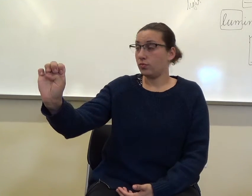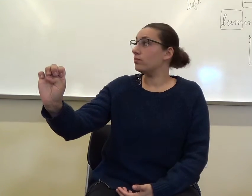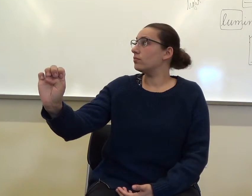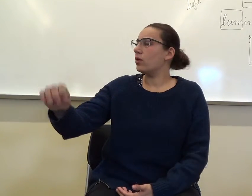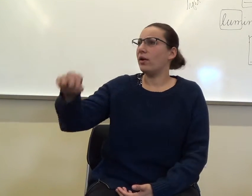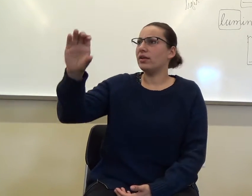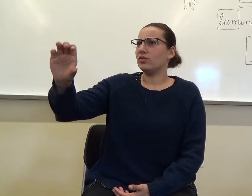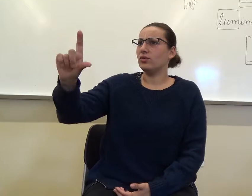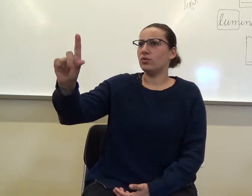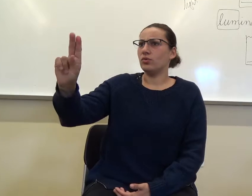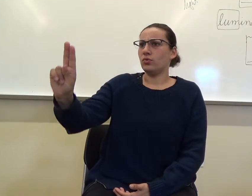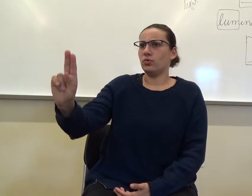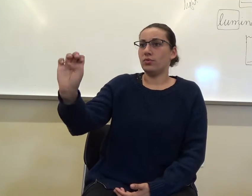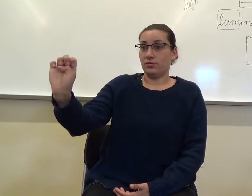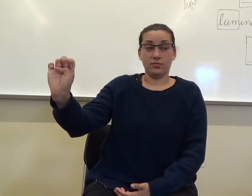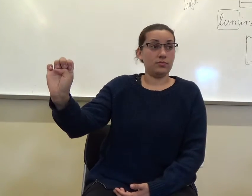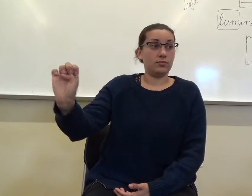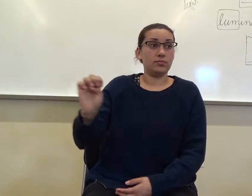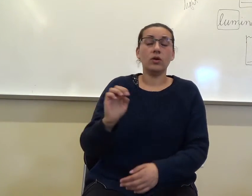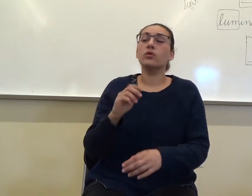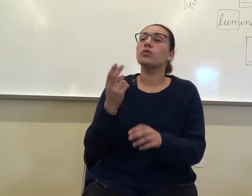thing, okay? So